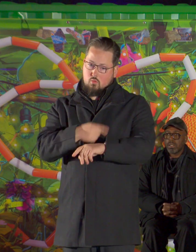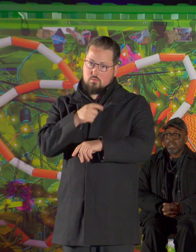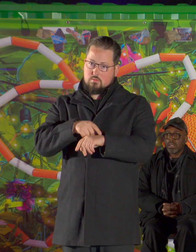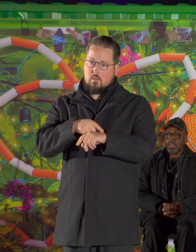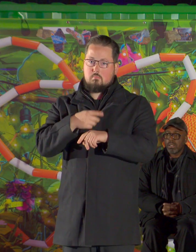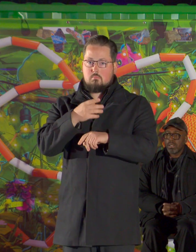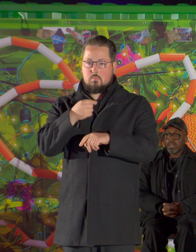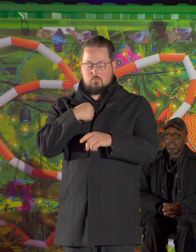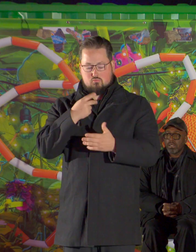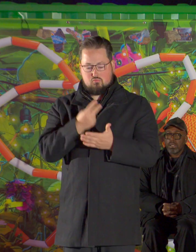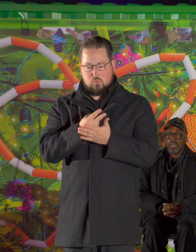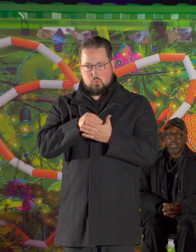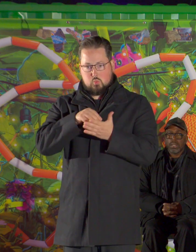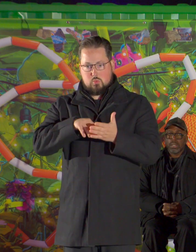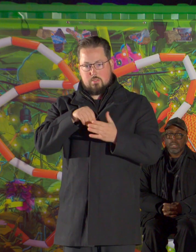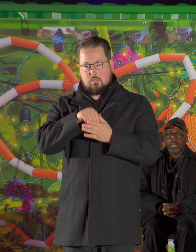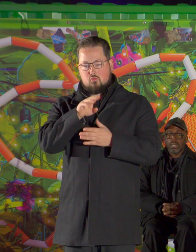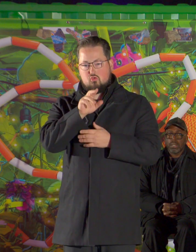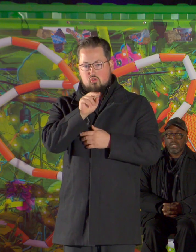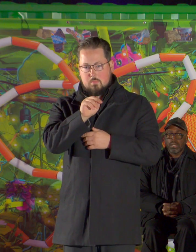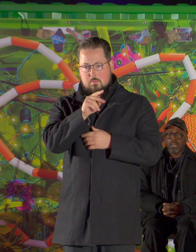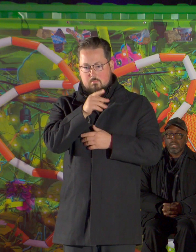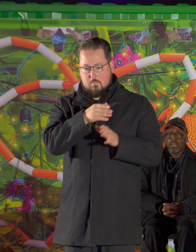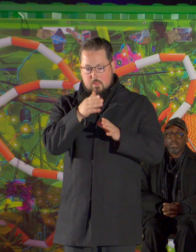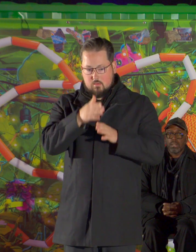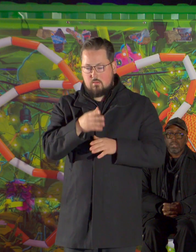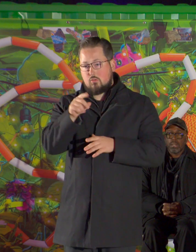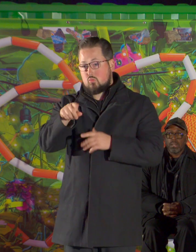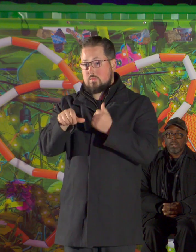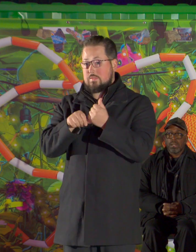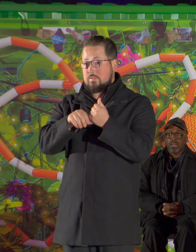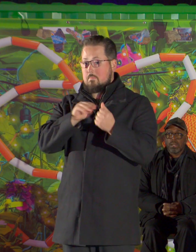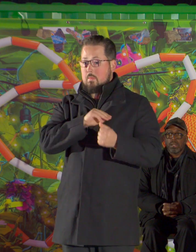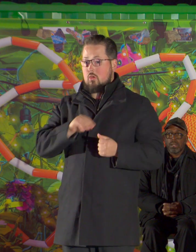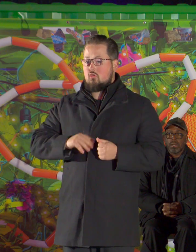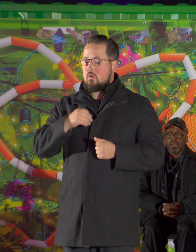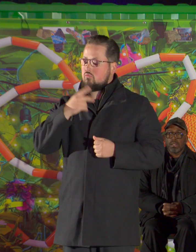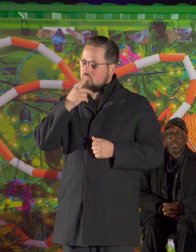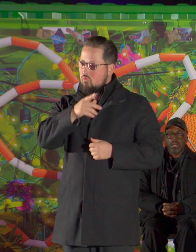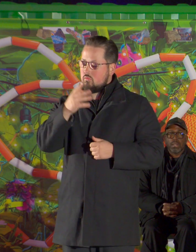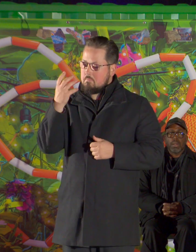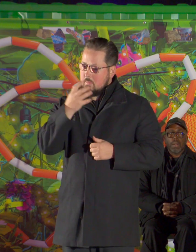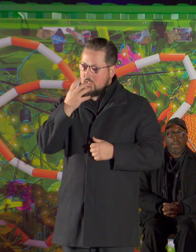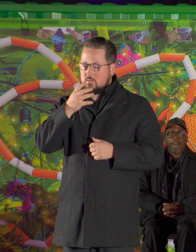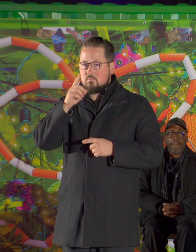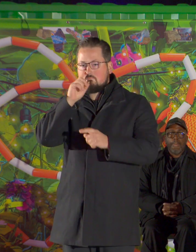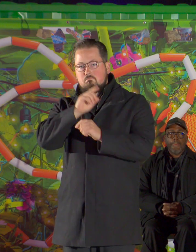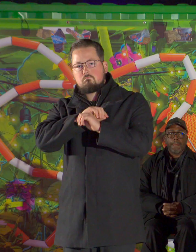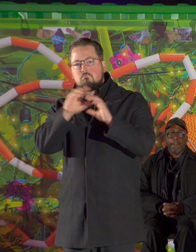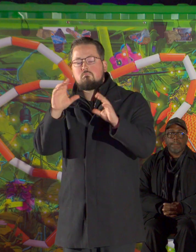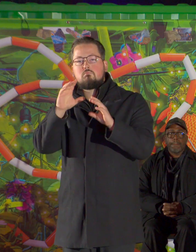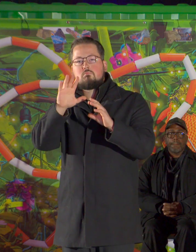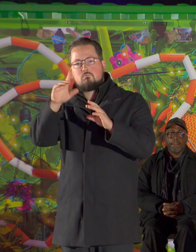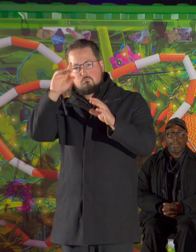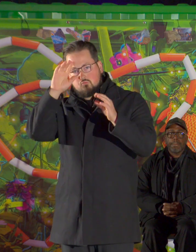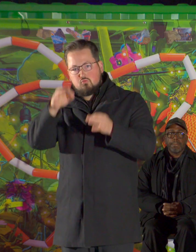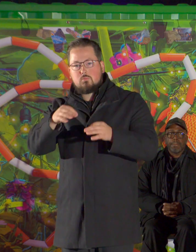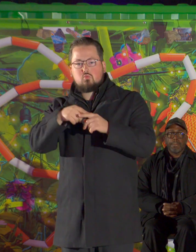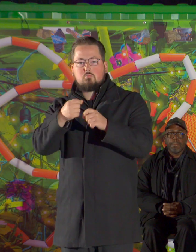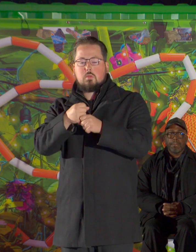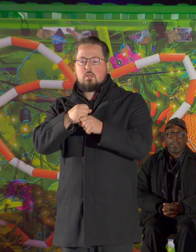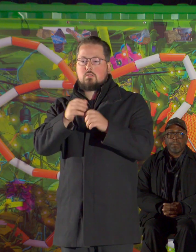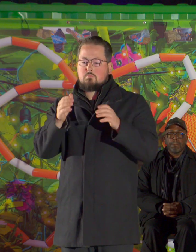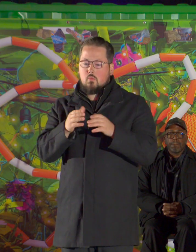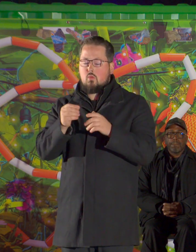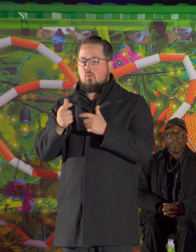in urban planning when she was deputy mayor, and I saw her bold vision, her determination to remake